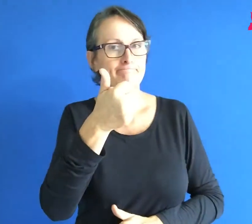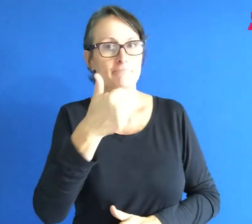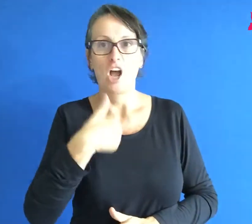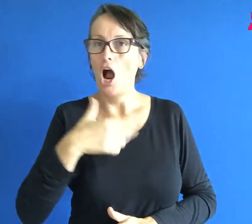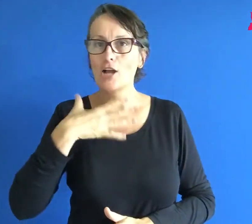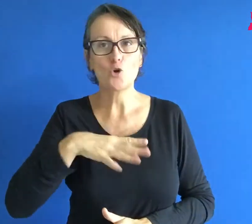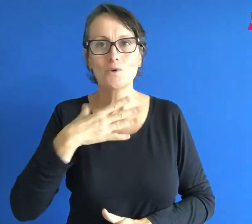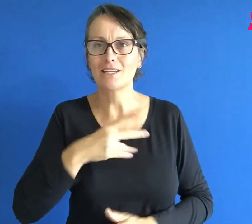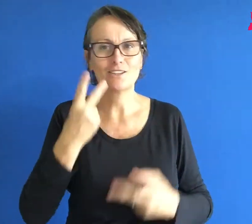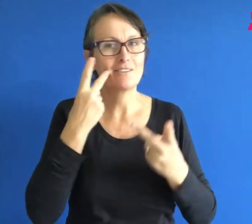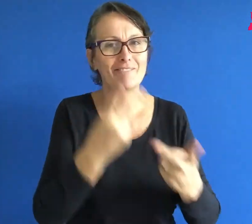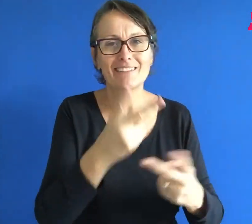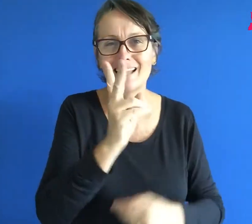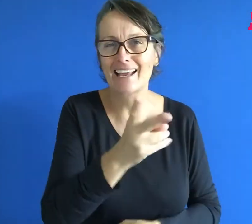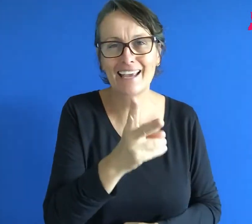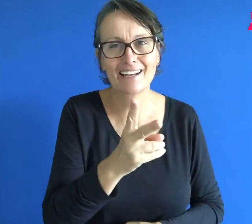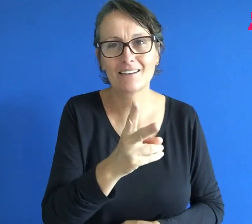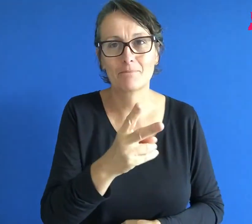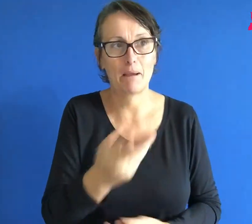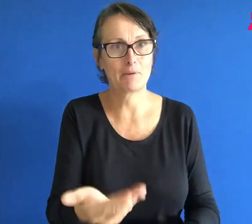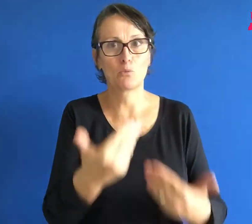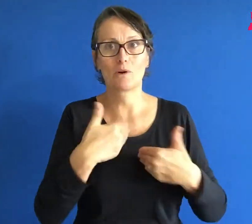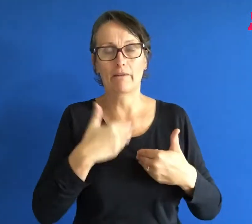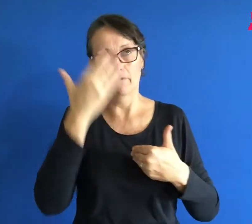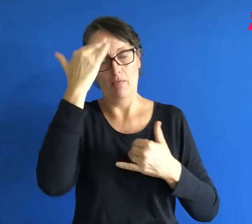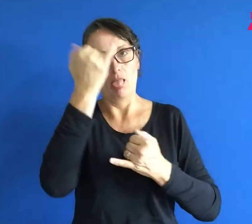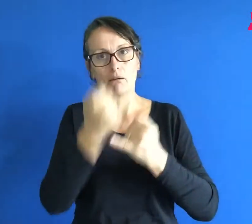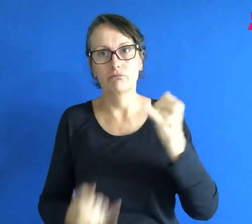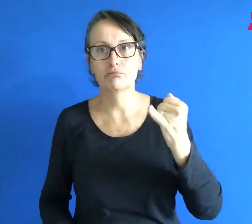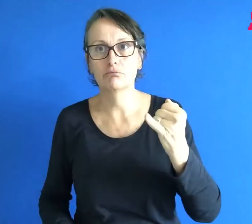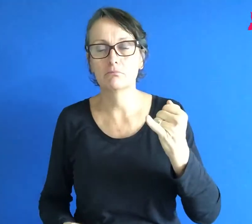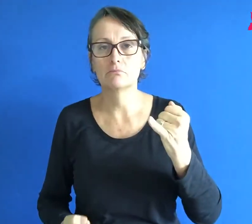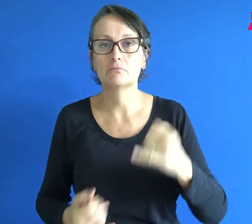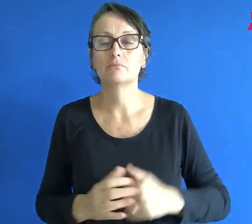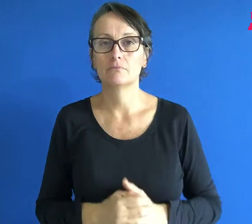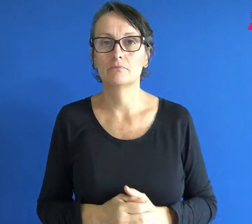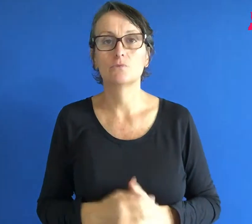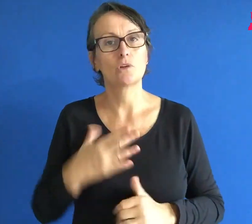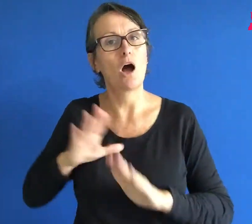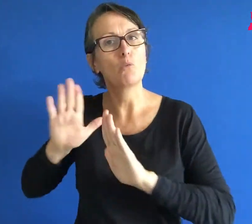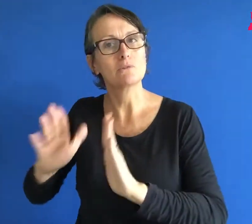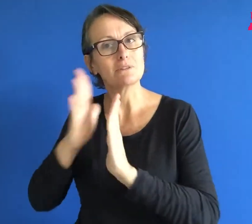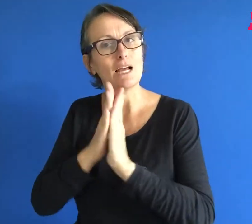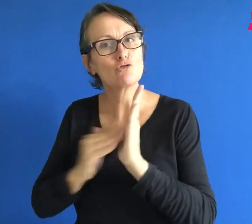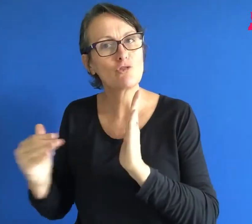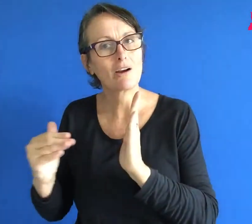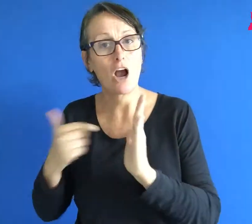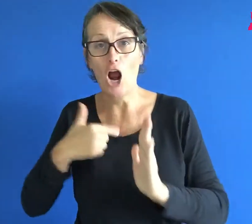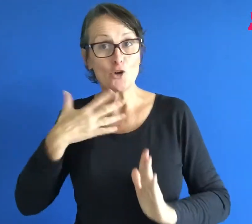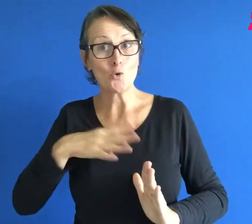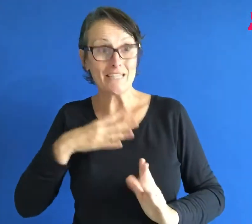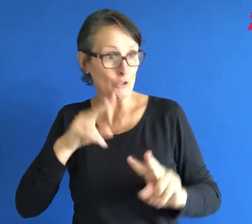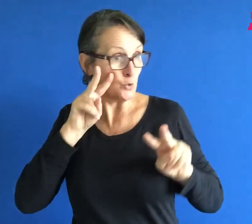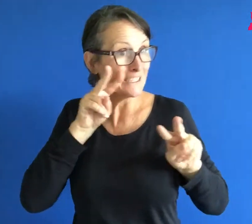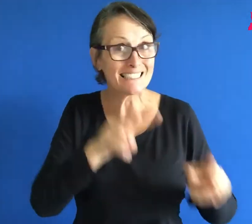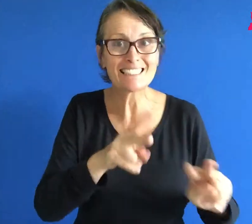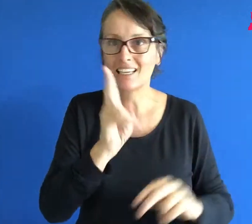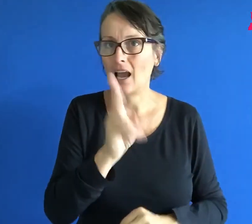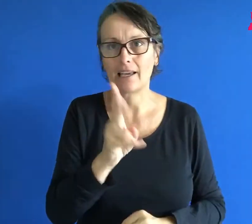expose myself to things that might make me feel bad again. Right? I don't need to be as macho as